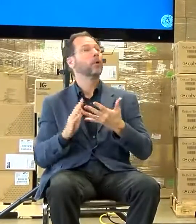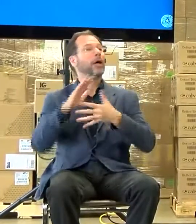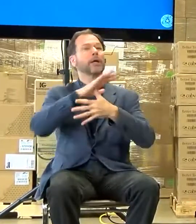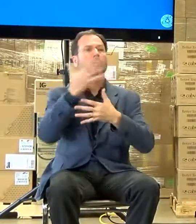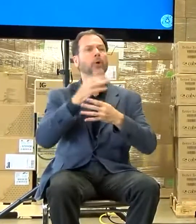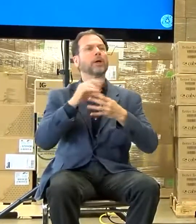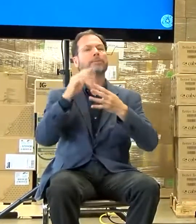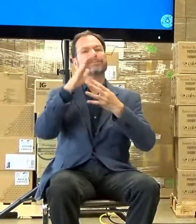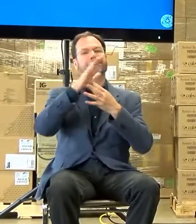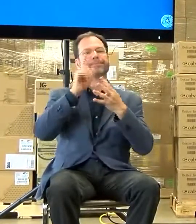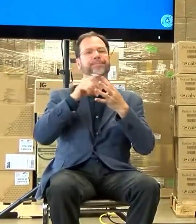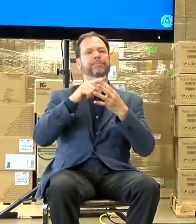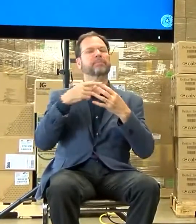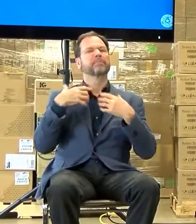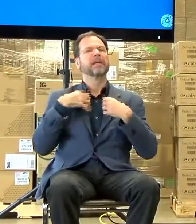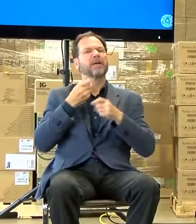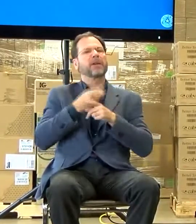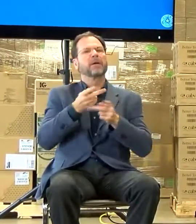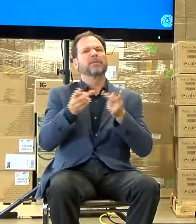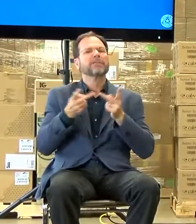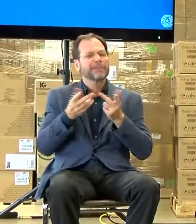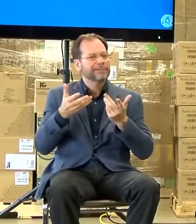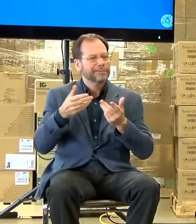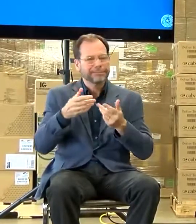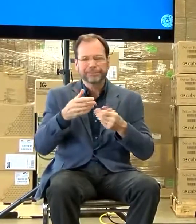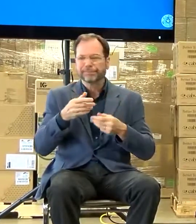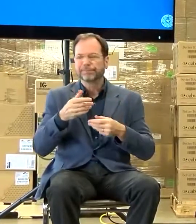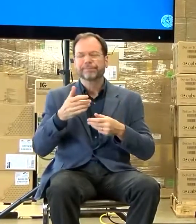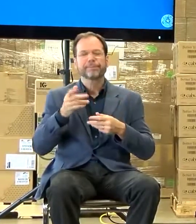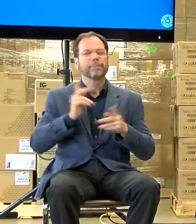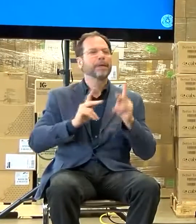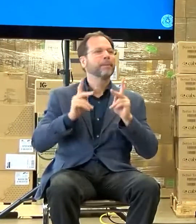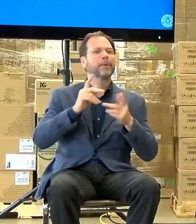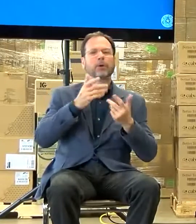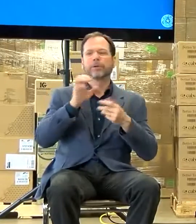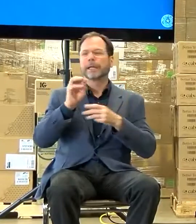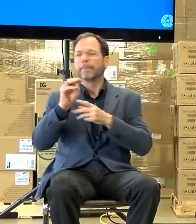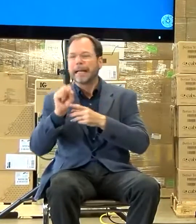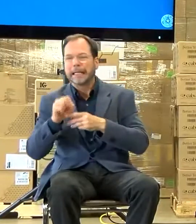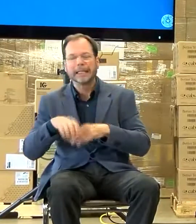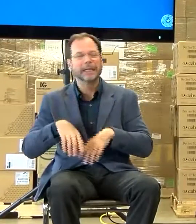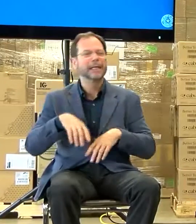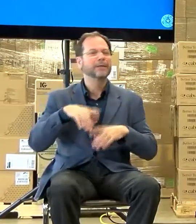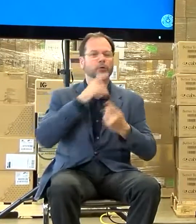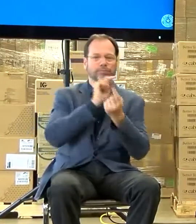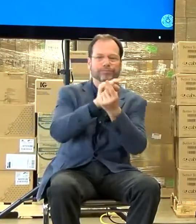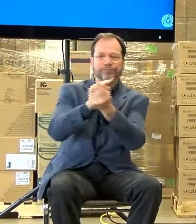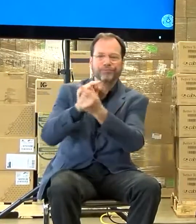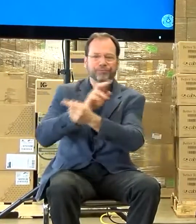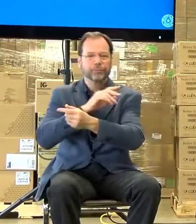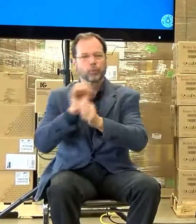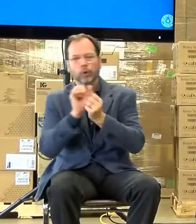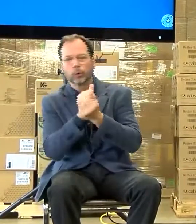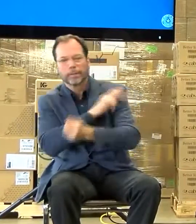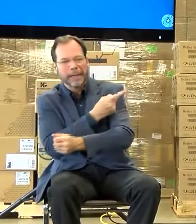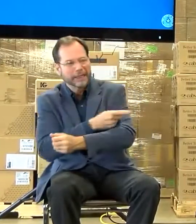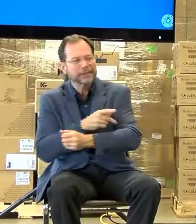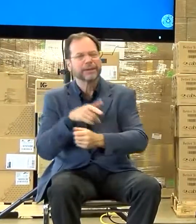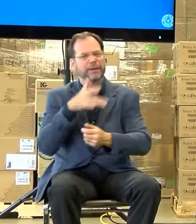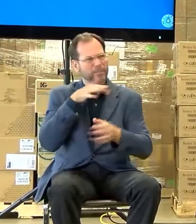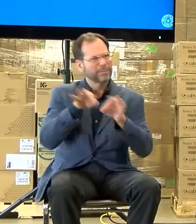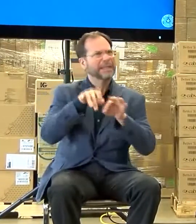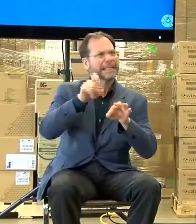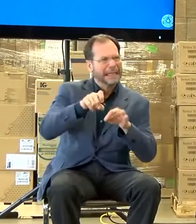facilities, providers and first responders that have general patient encounters and needs.